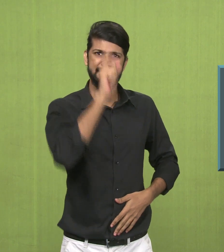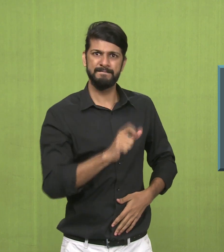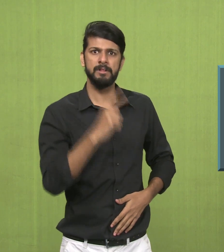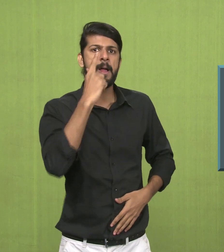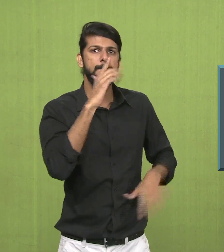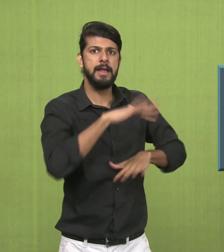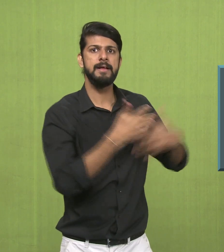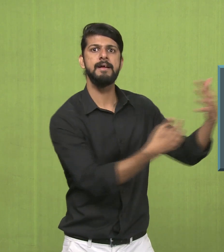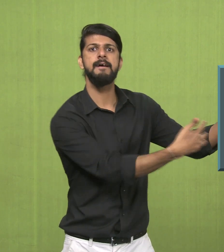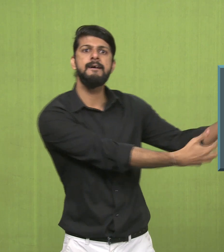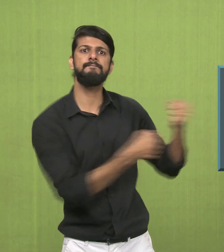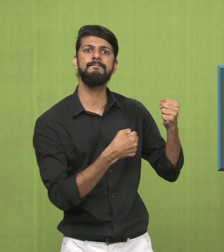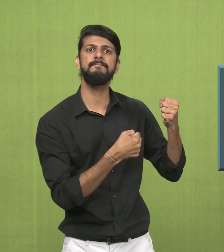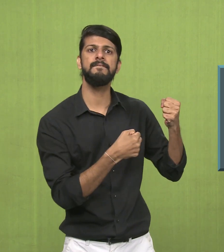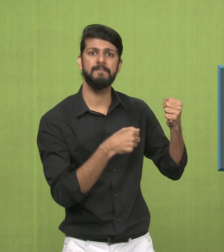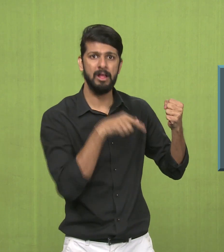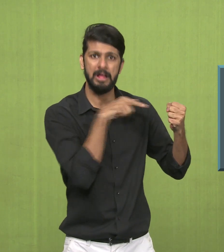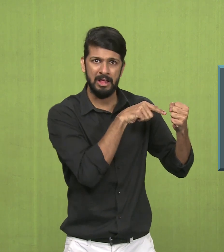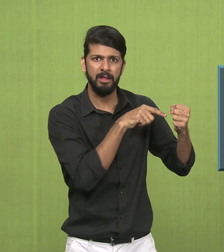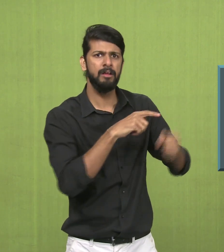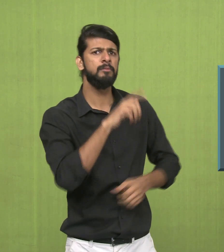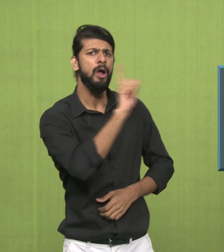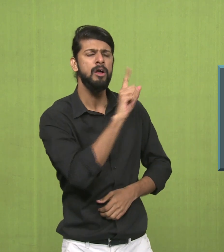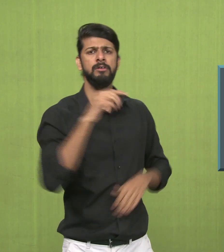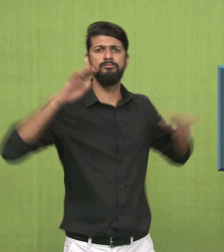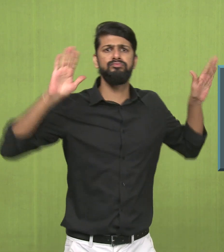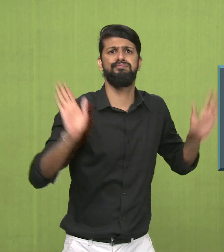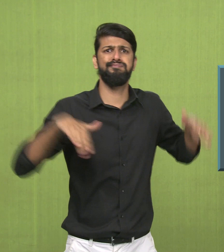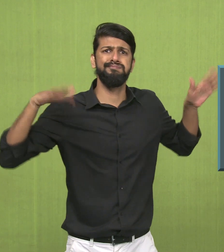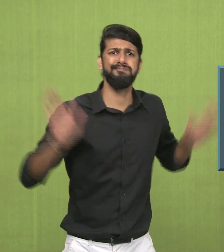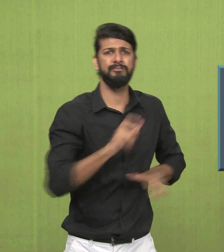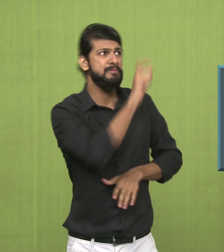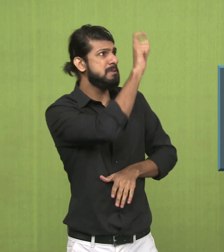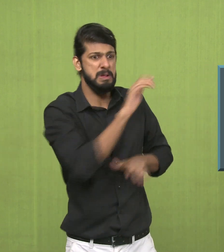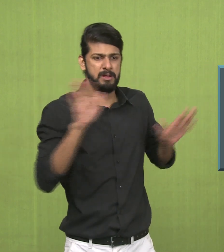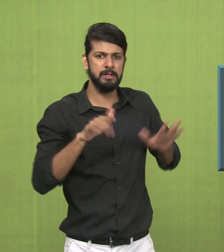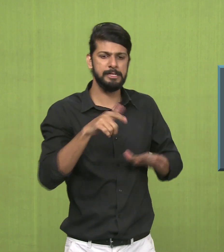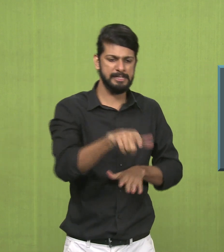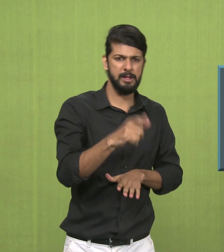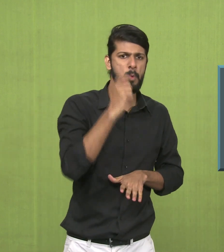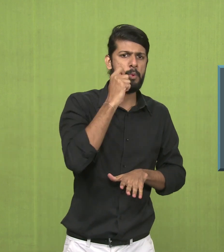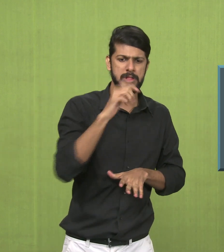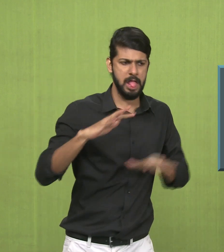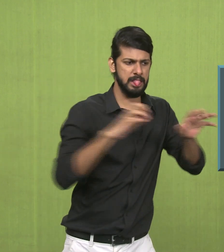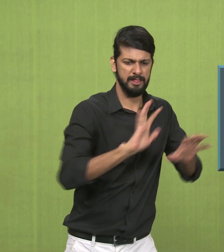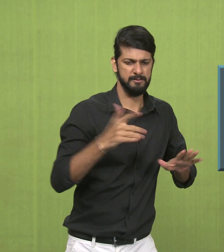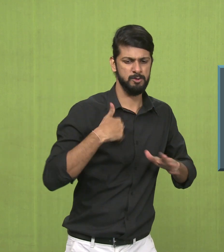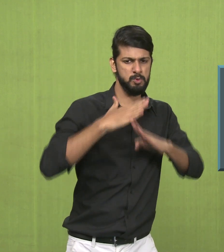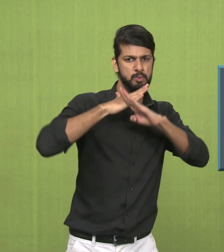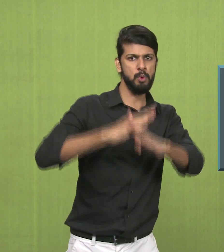the demon king Ravana carrying Sita away, but Jatayu